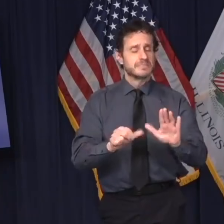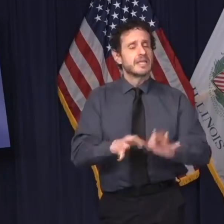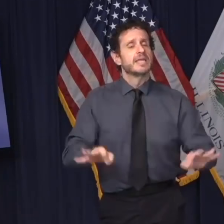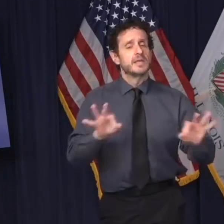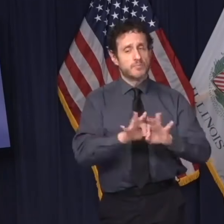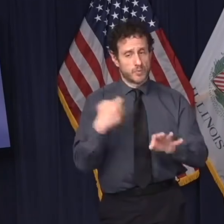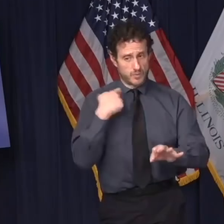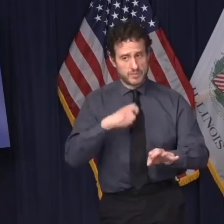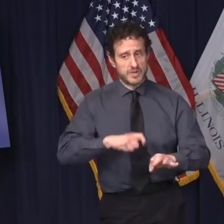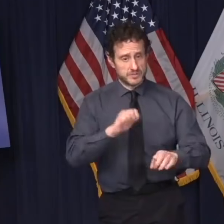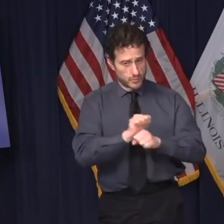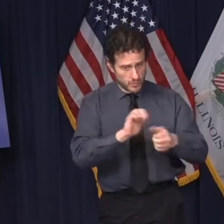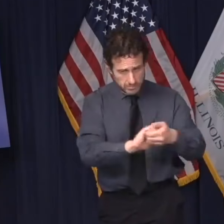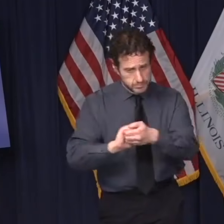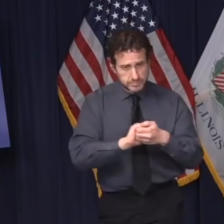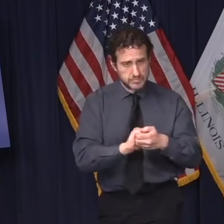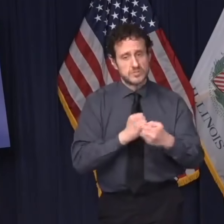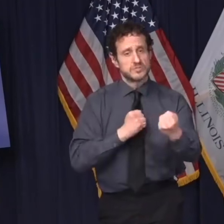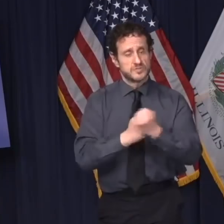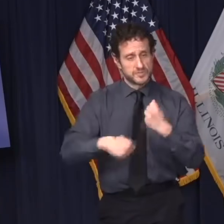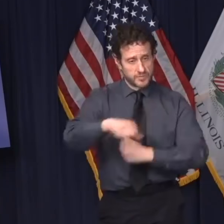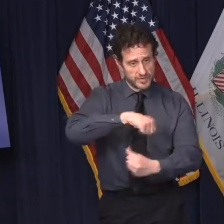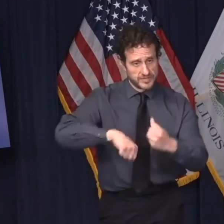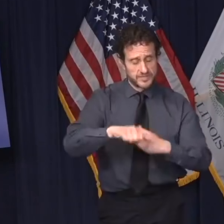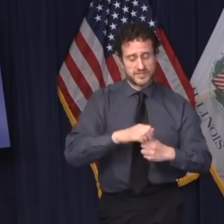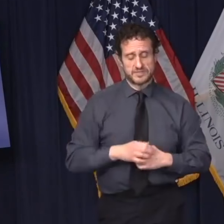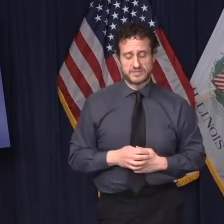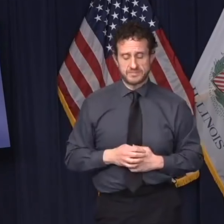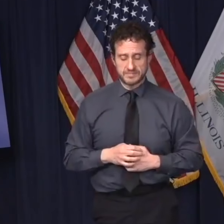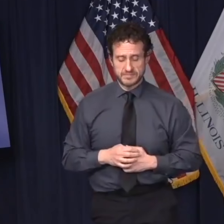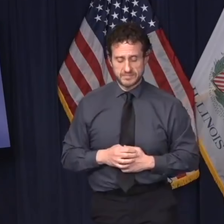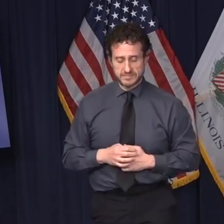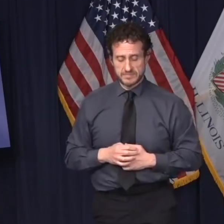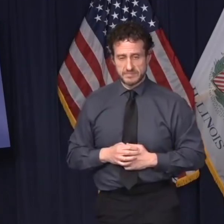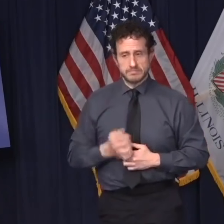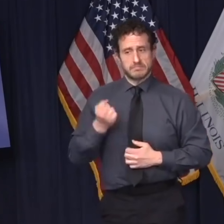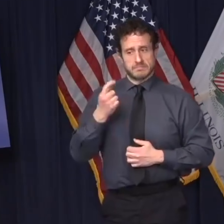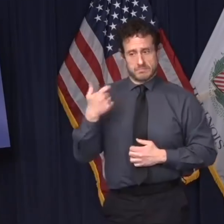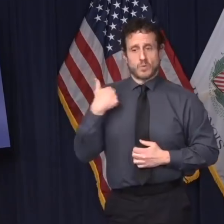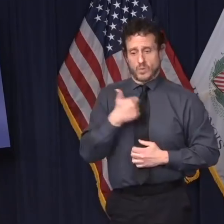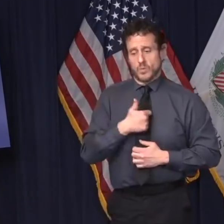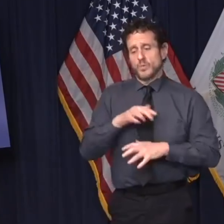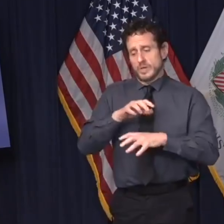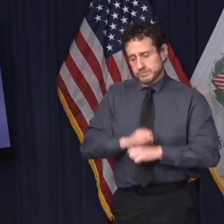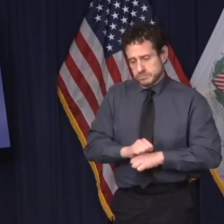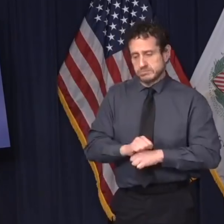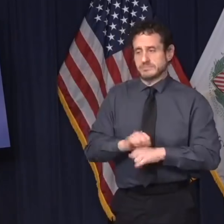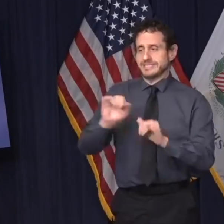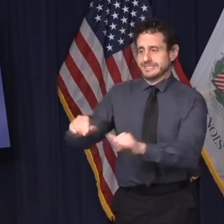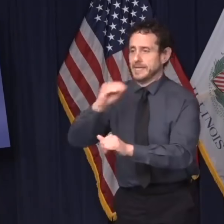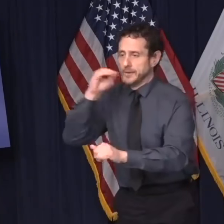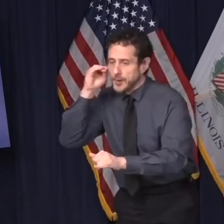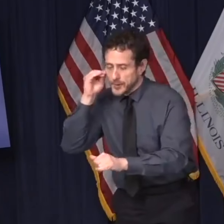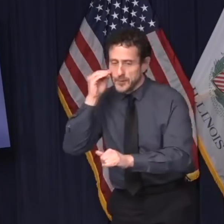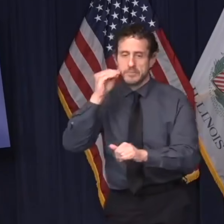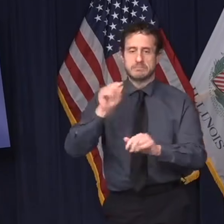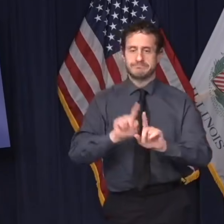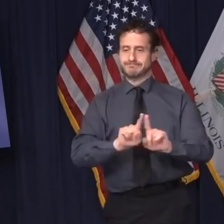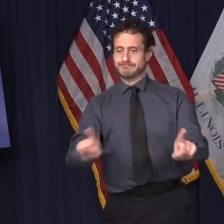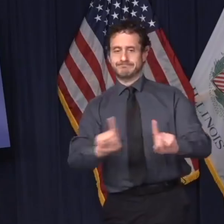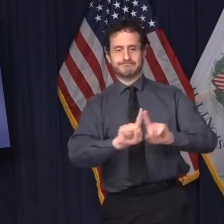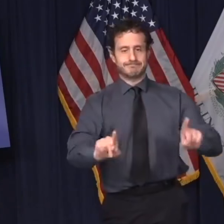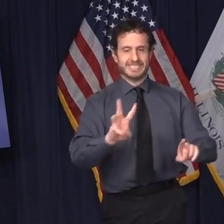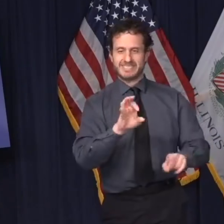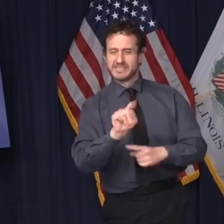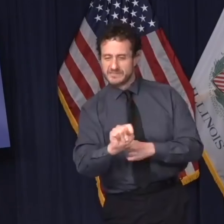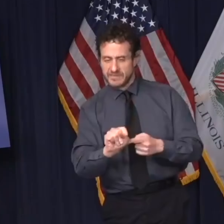and support each other. While our physical actions, such as social distancing, staying home, hand washing, while